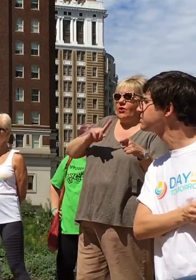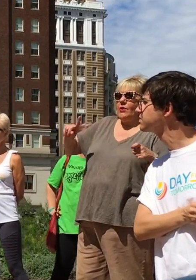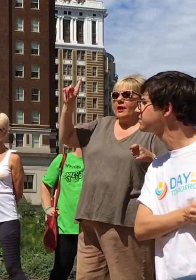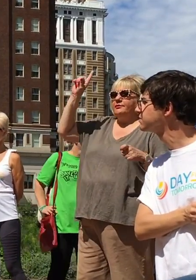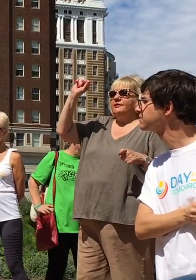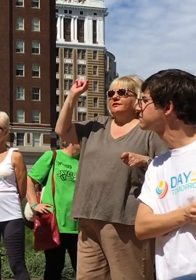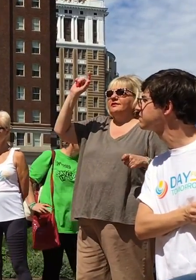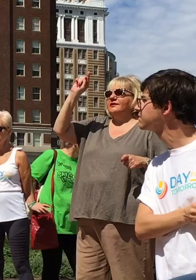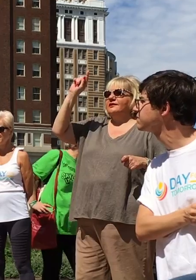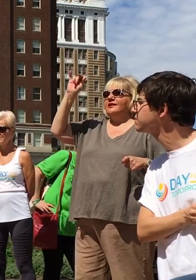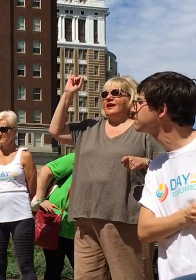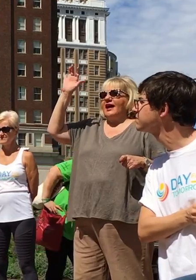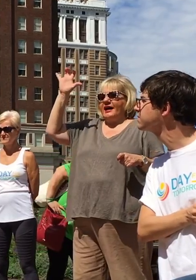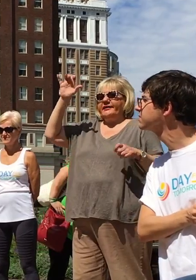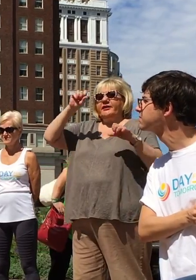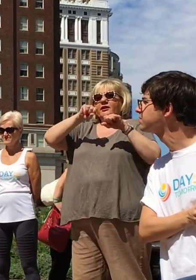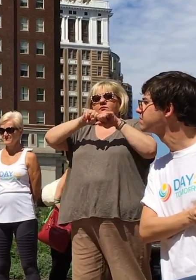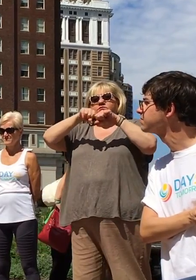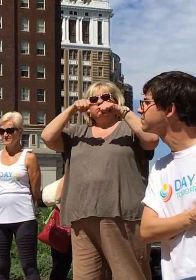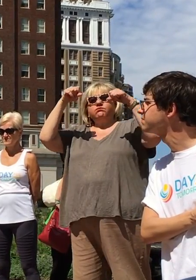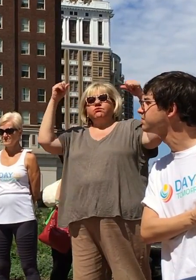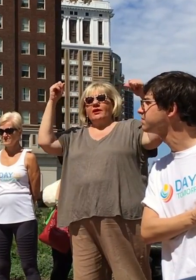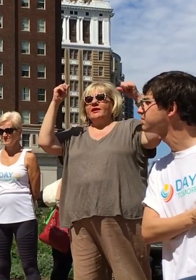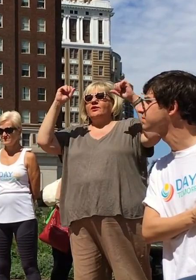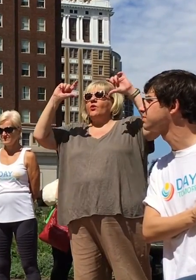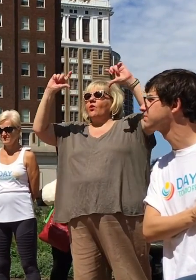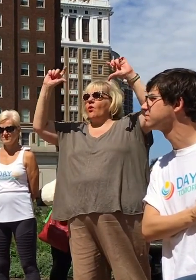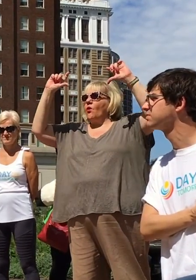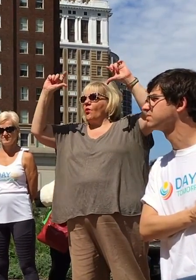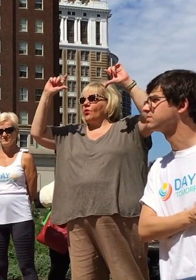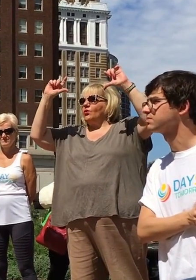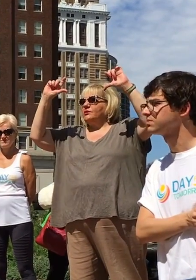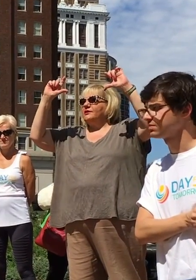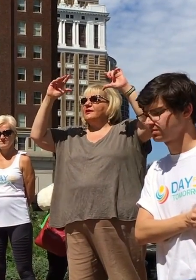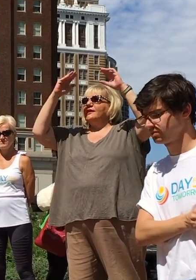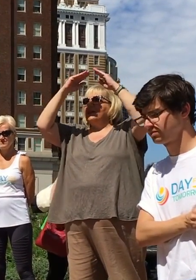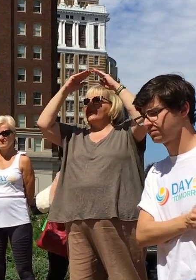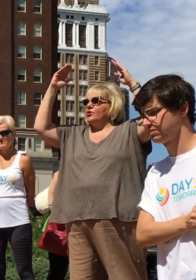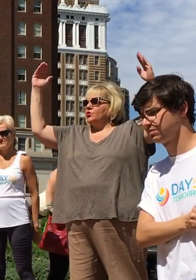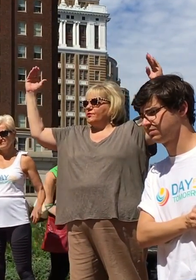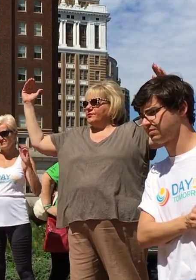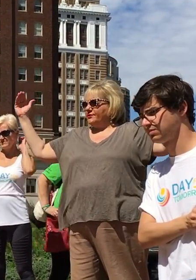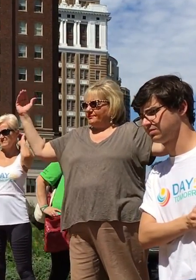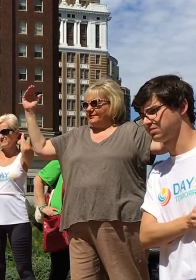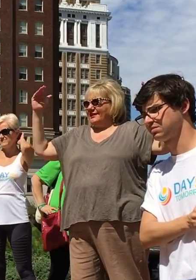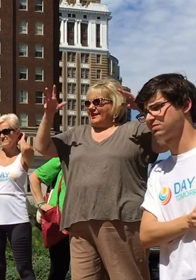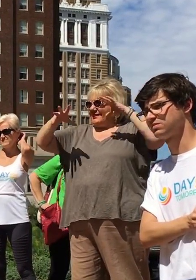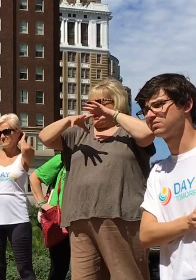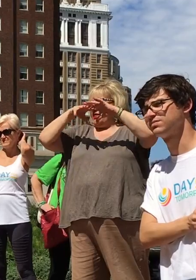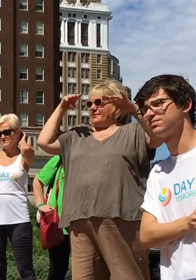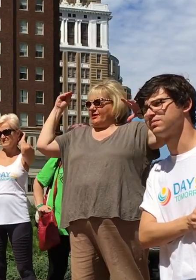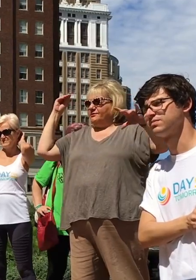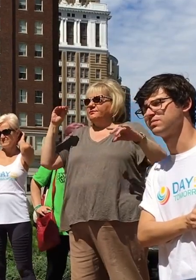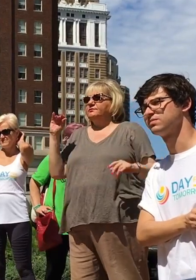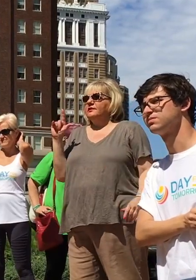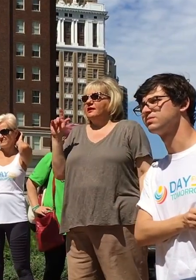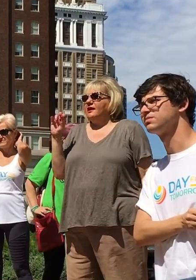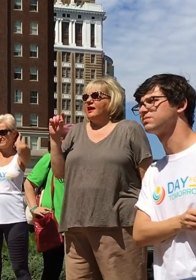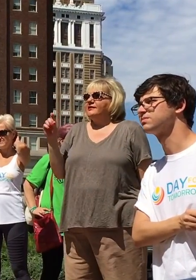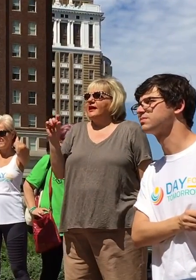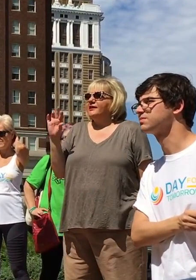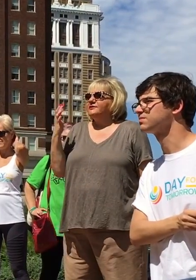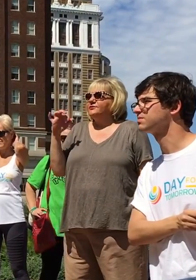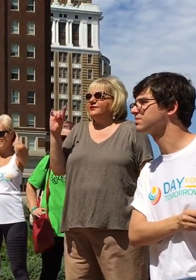and then break a hole in the roof and get them out onto the roof by himself. And for someone like Lex Frieden, who is a co-author